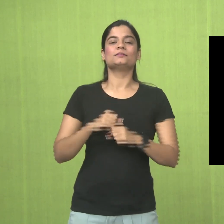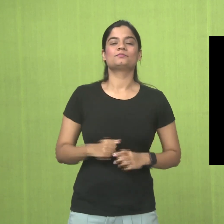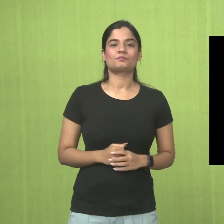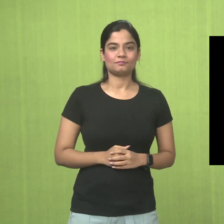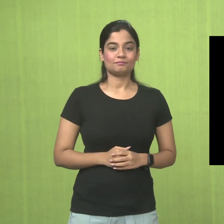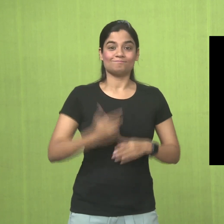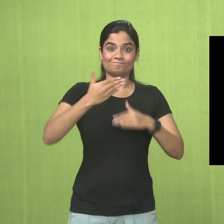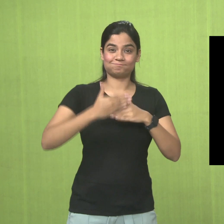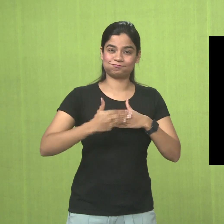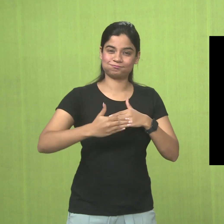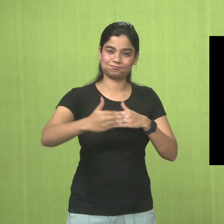who joined under him.